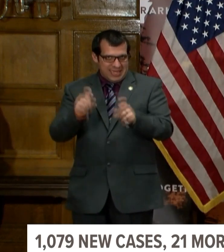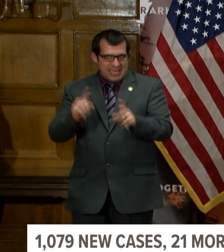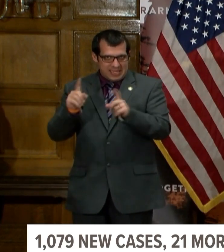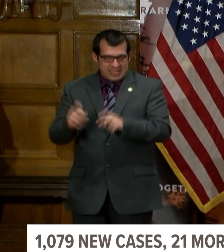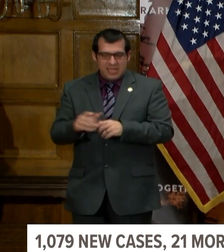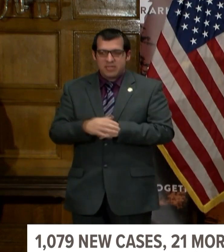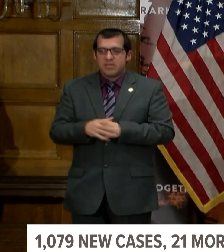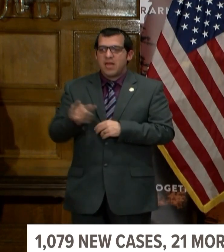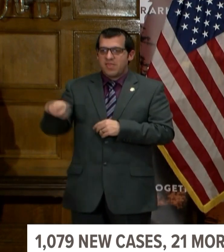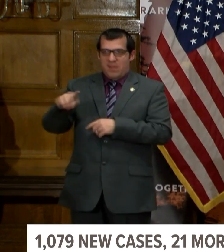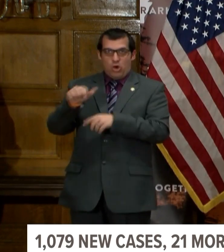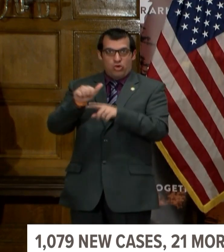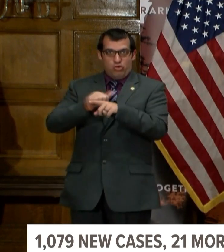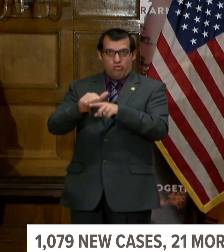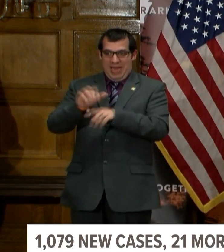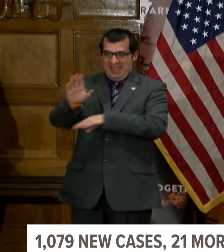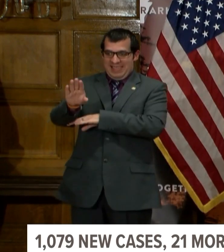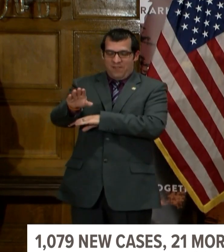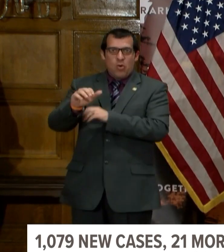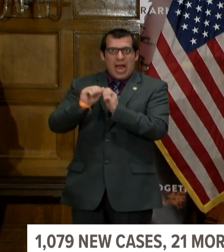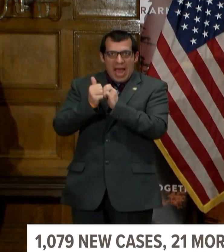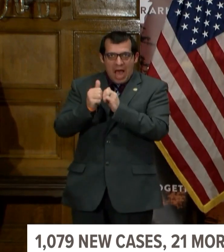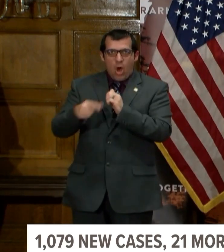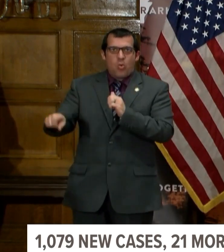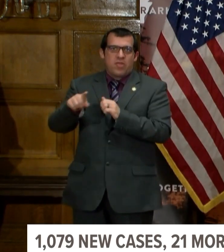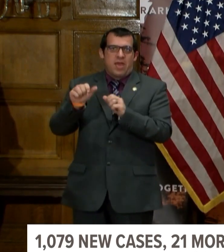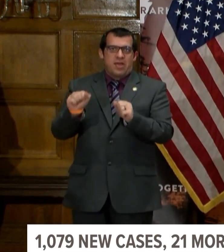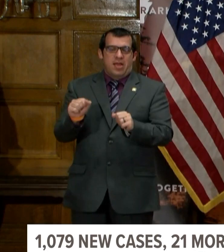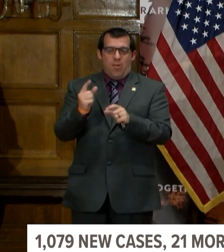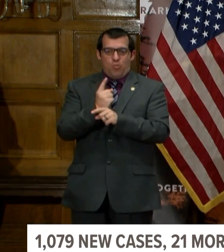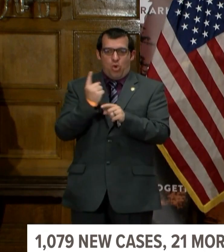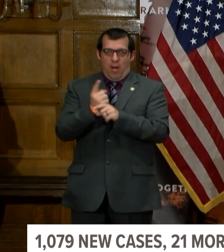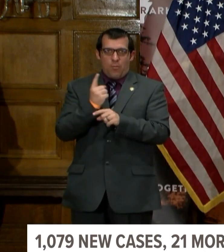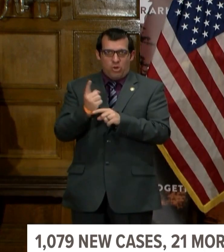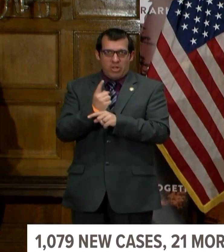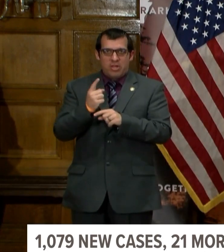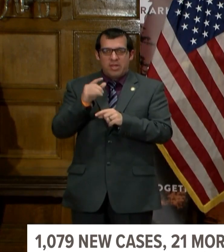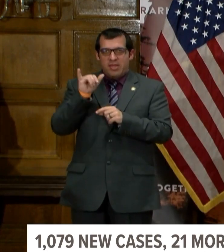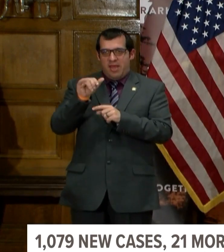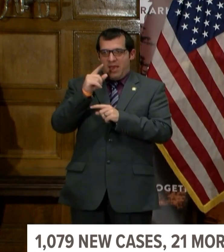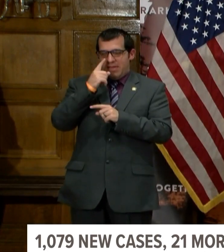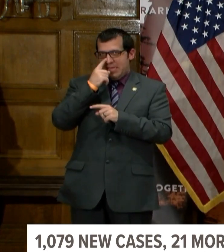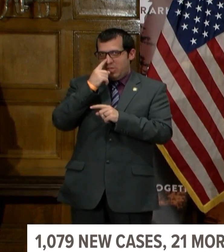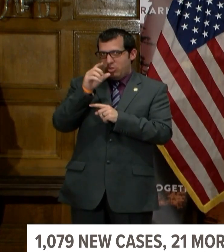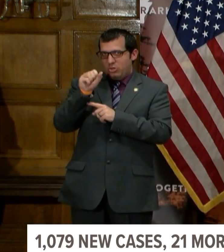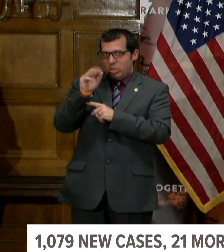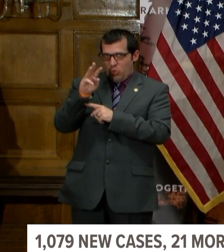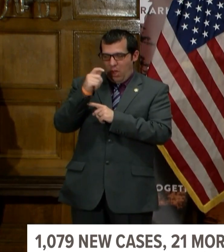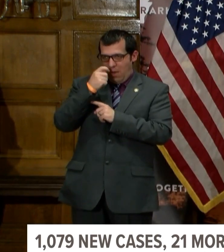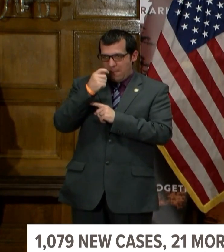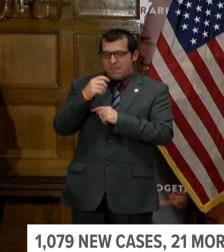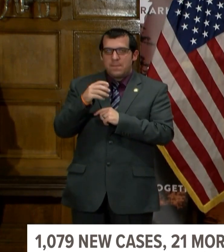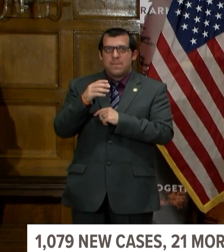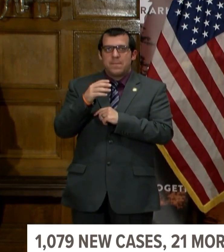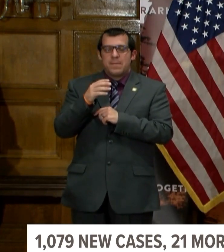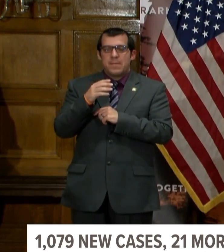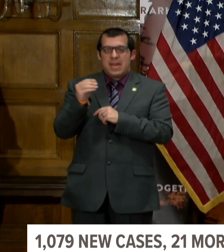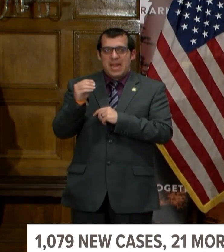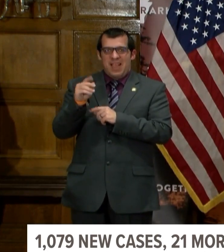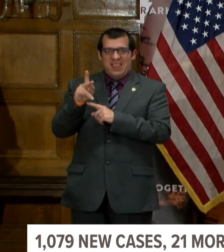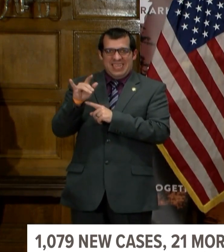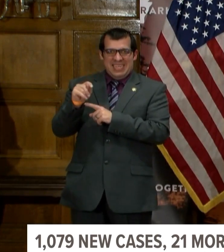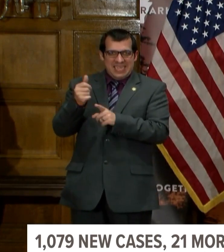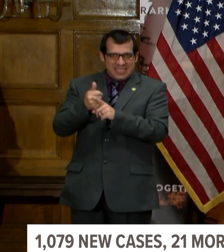They're being trained this afternoon on how to properly administer the nasal swabs and the